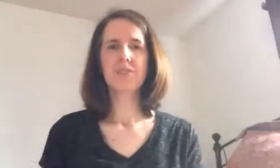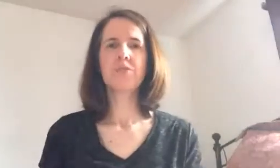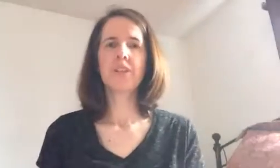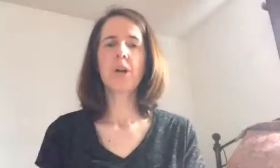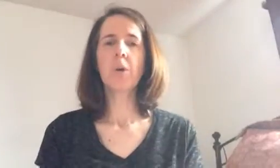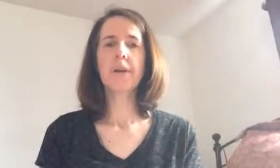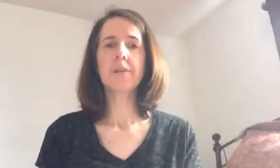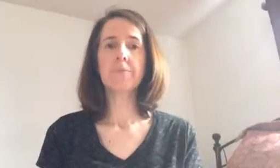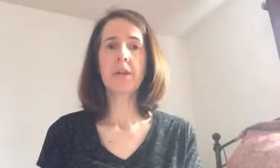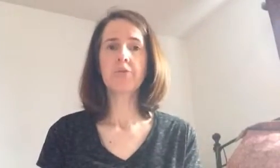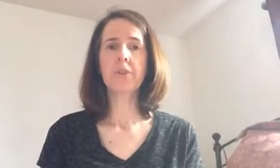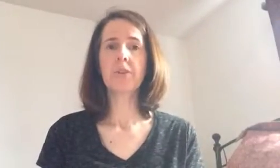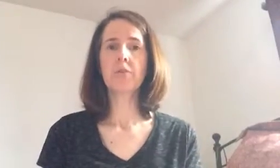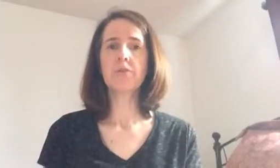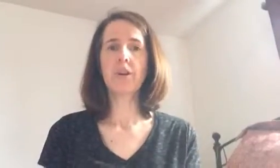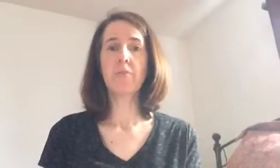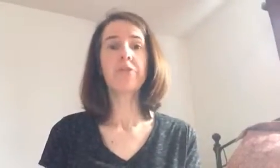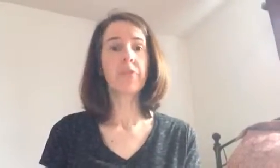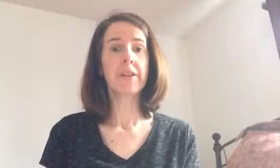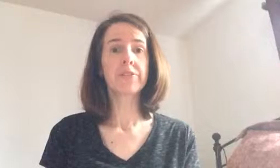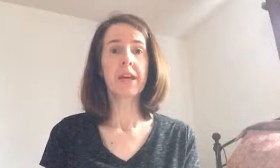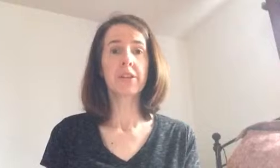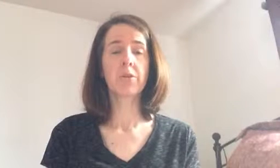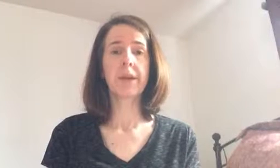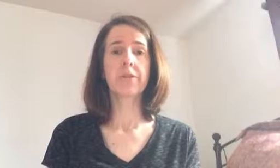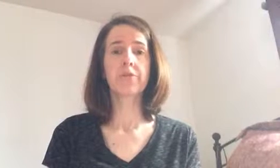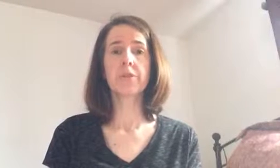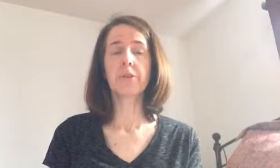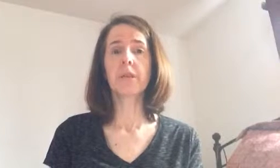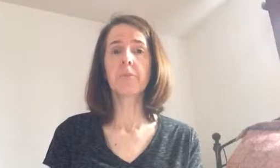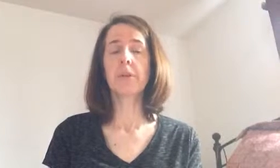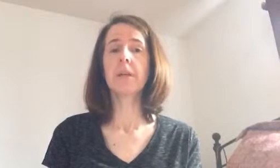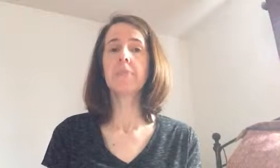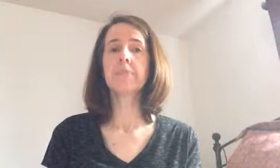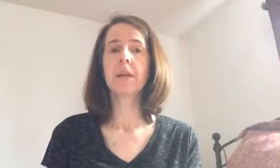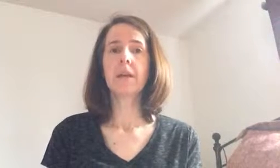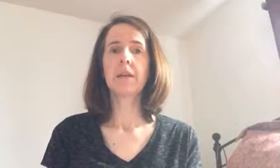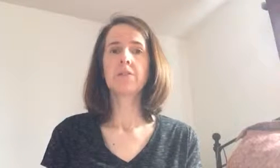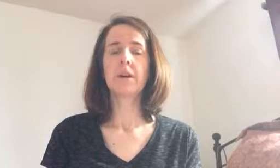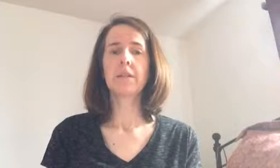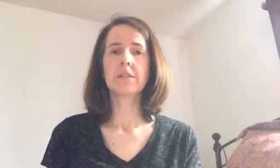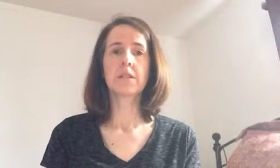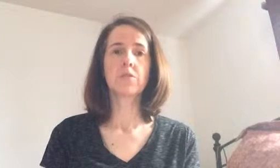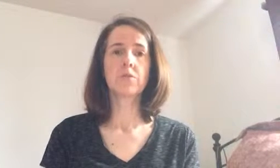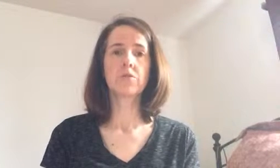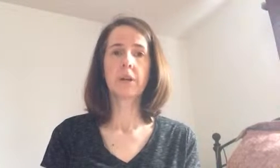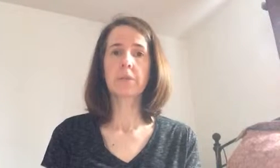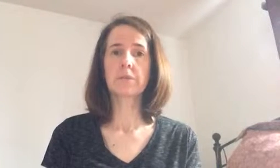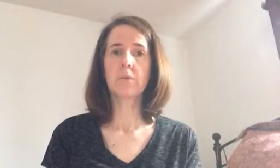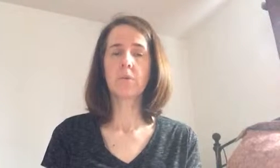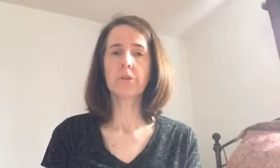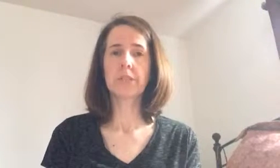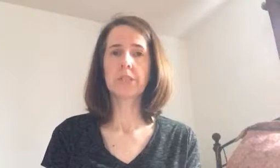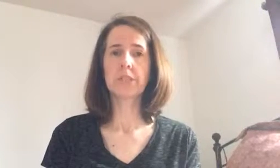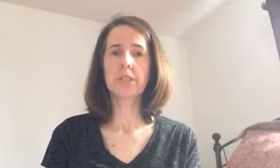This video is meant for the use of my friends at the creative learning community. It's not intended to instruct or teach.